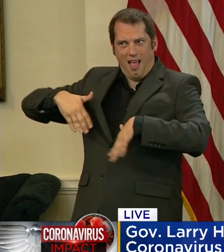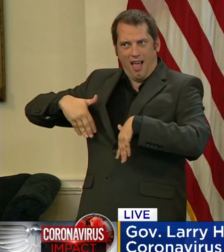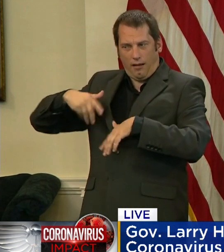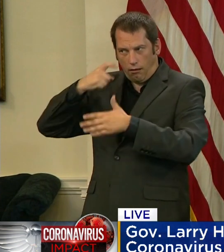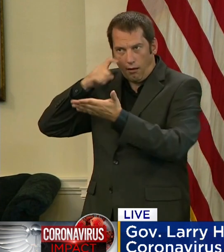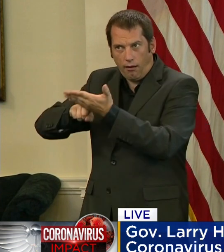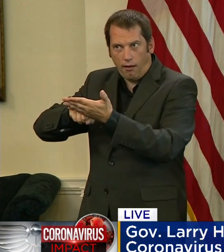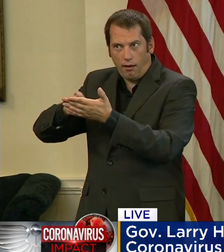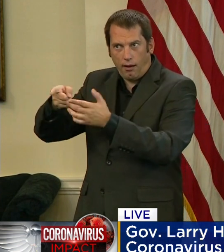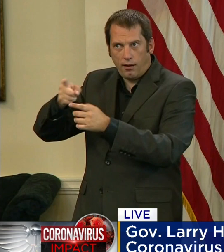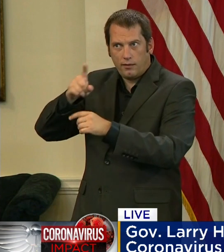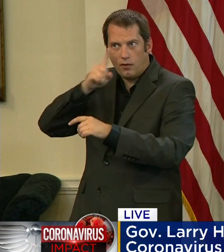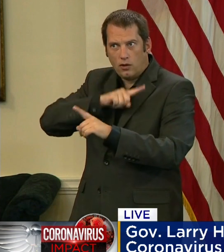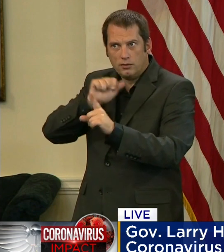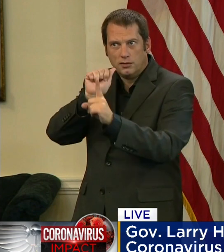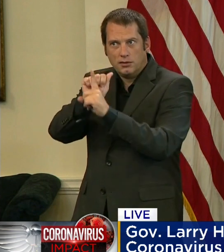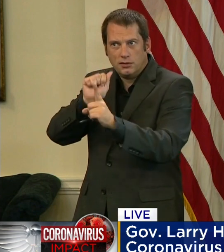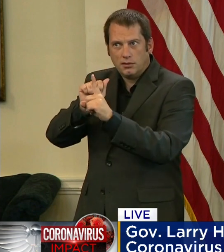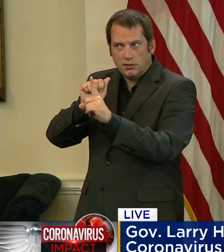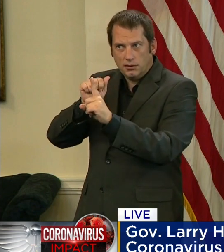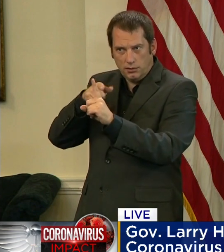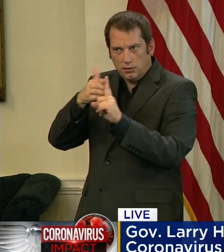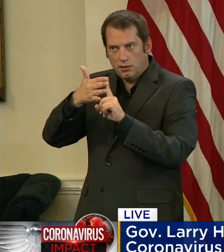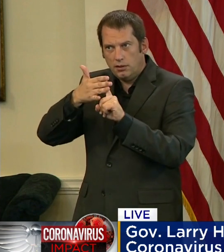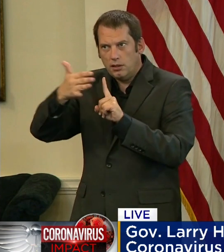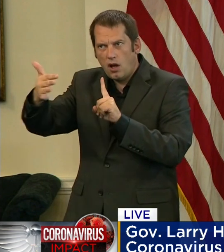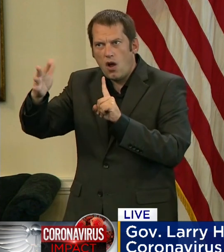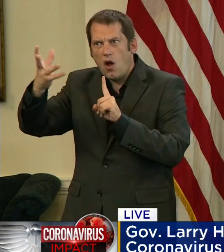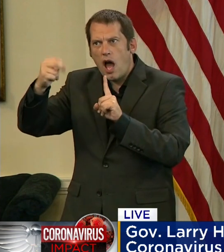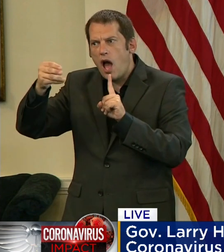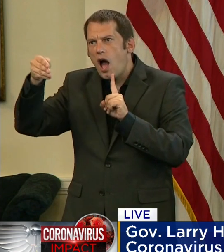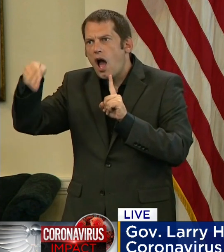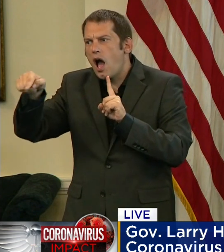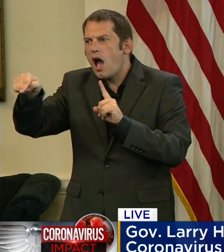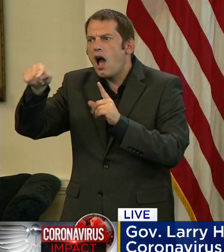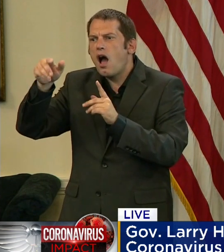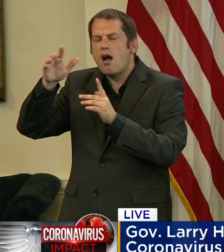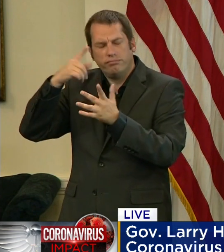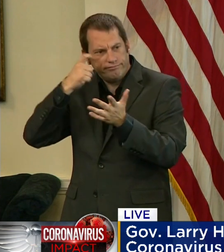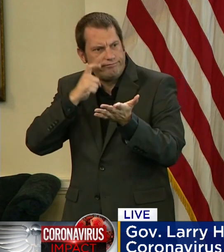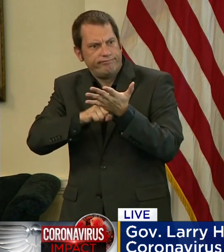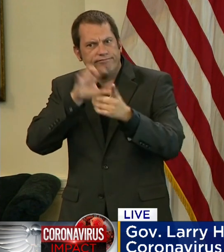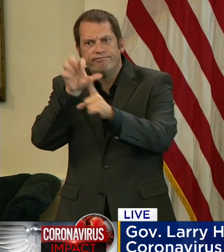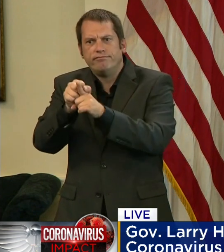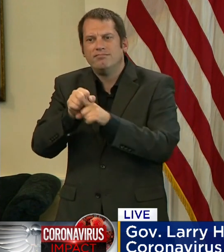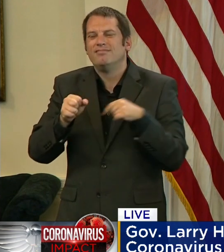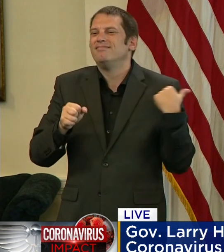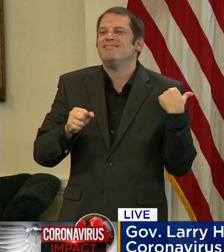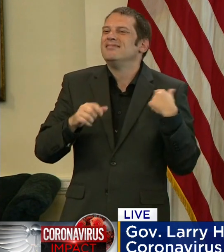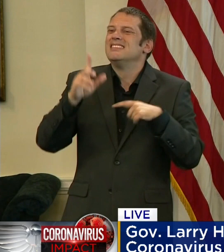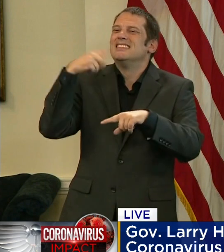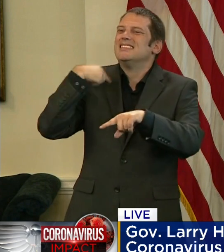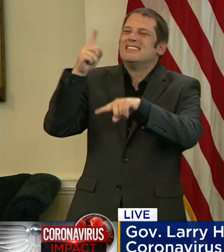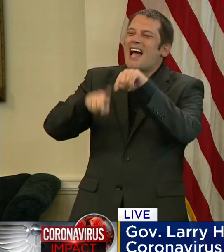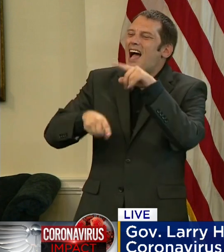discovered? We can't get into all the details of the ongoing investigation, but it was relatively recently we caught the fraud, which just